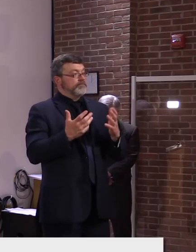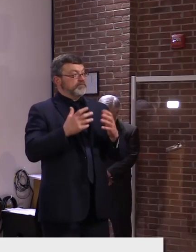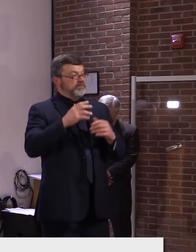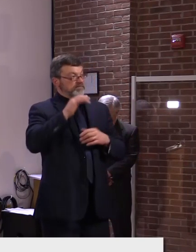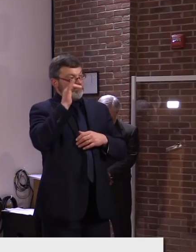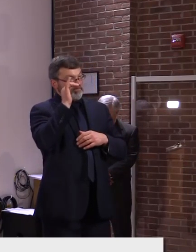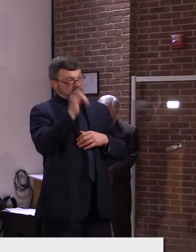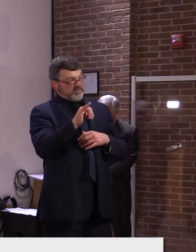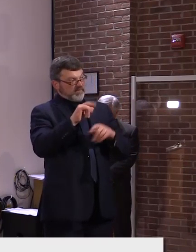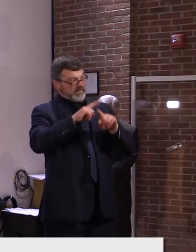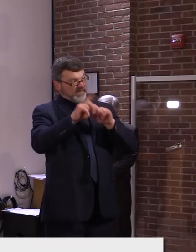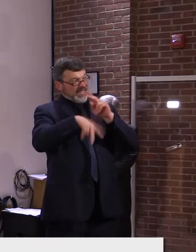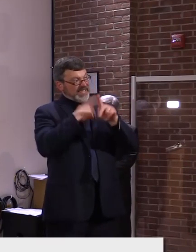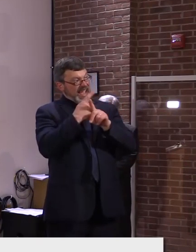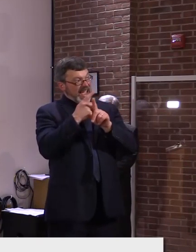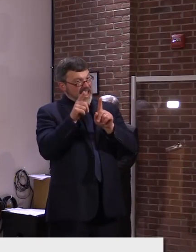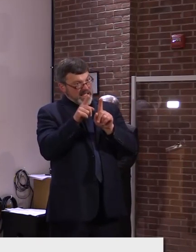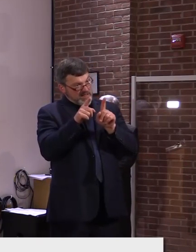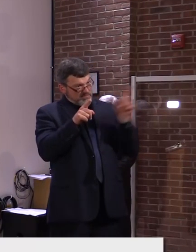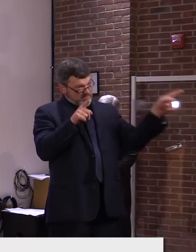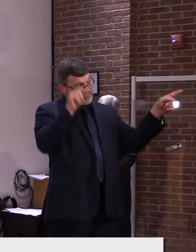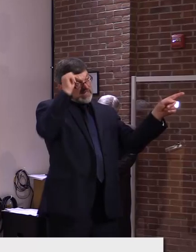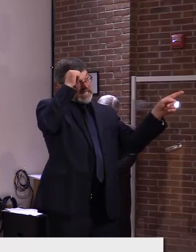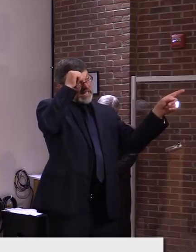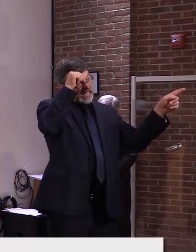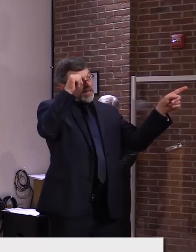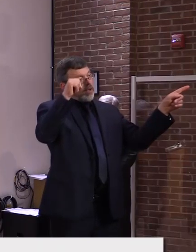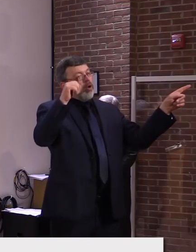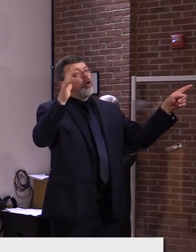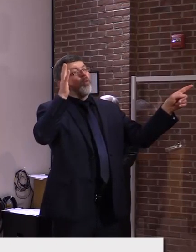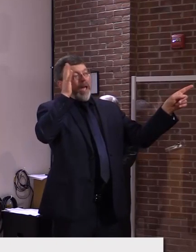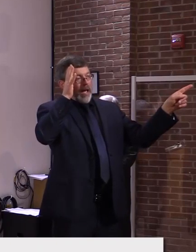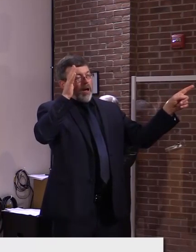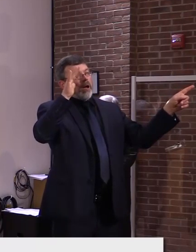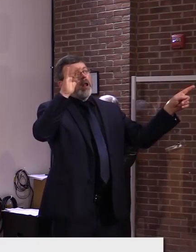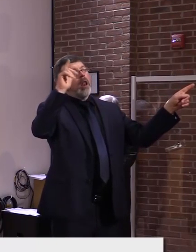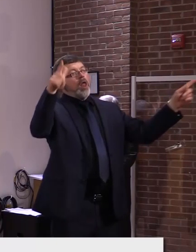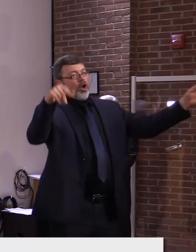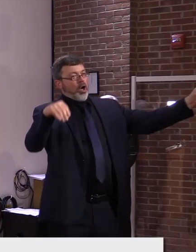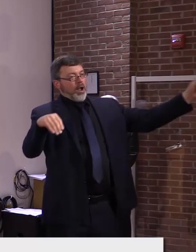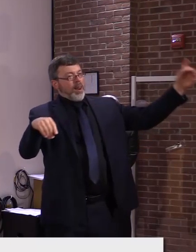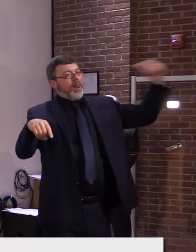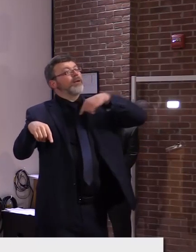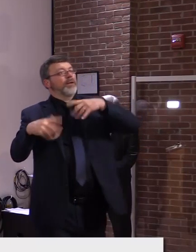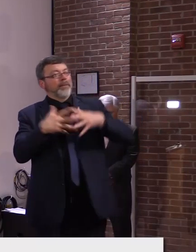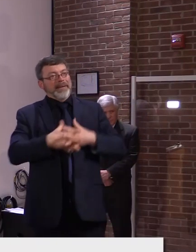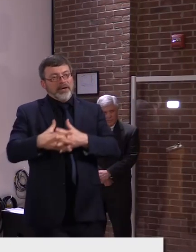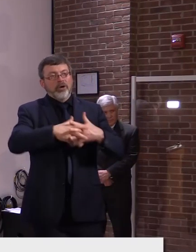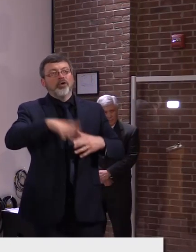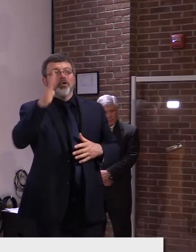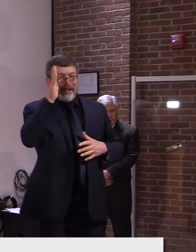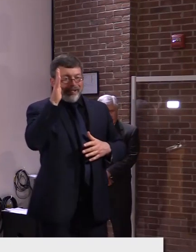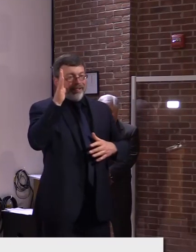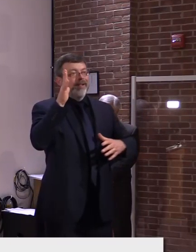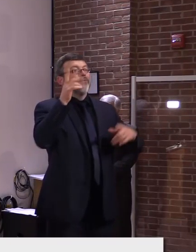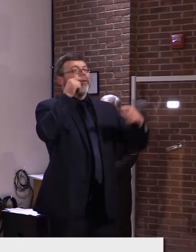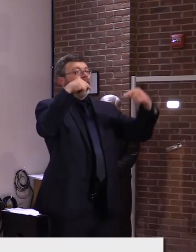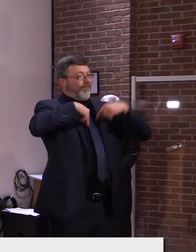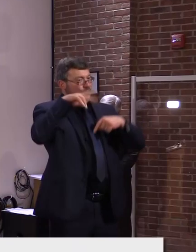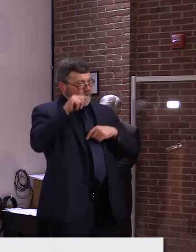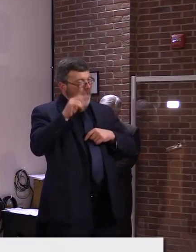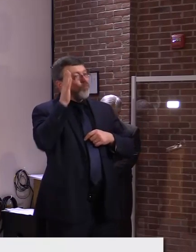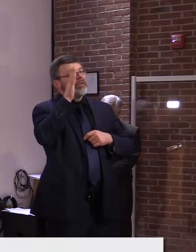well be developing right here in the United States, because people are traveling all the time. And that's how we, in